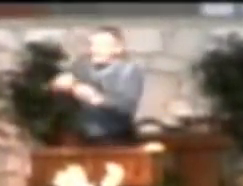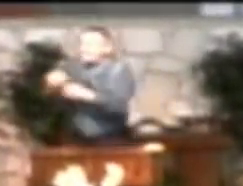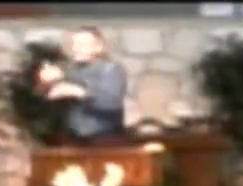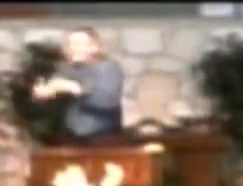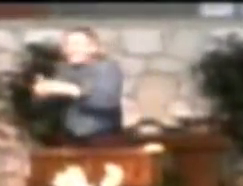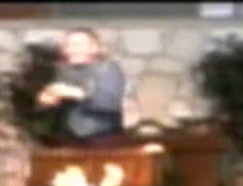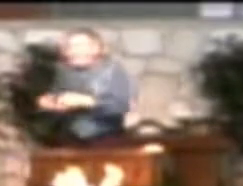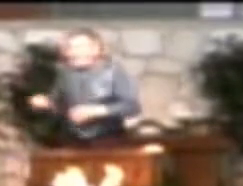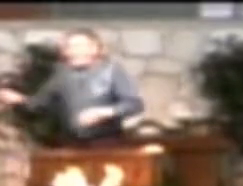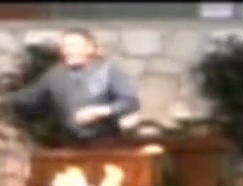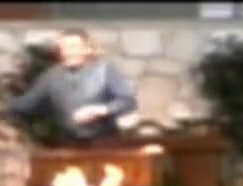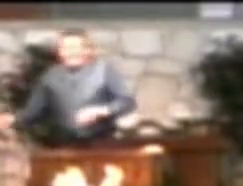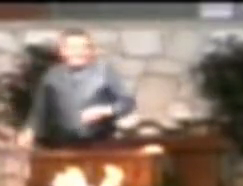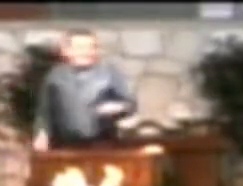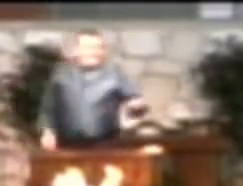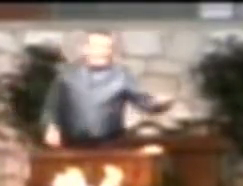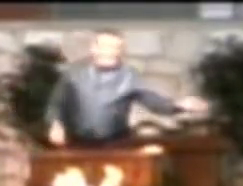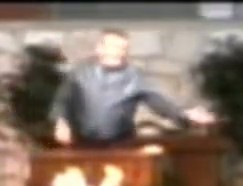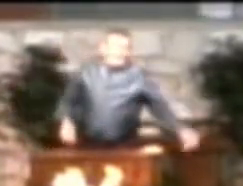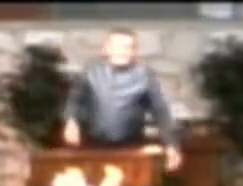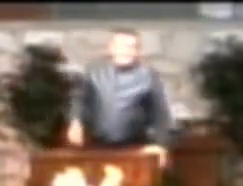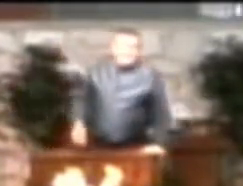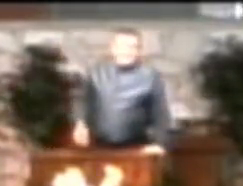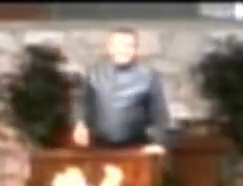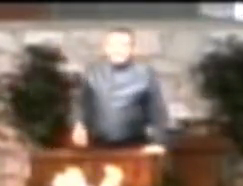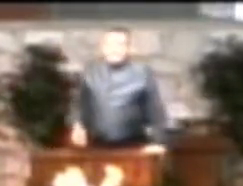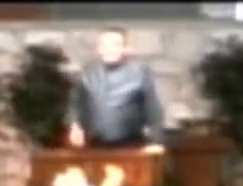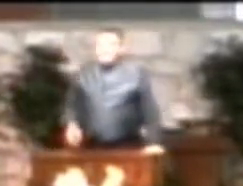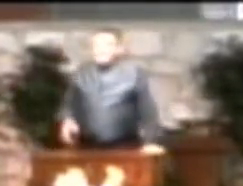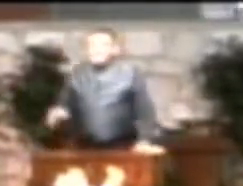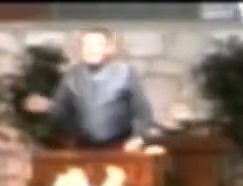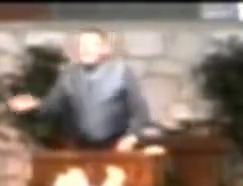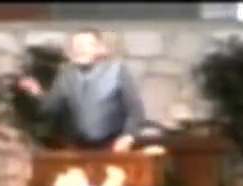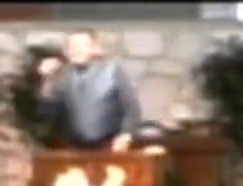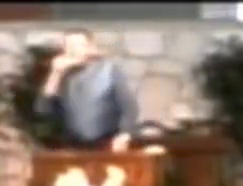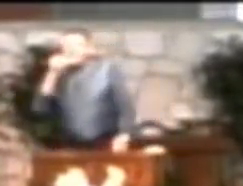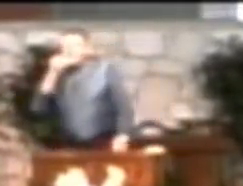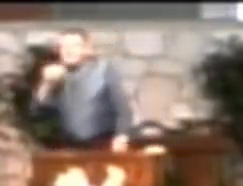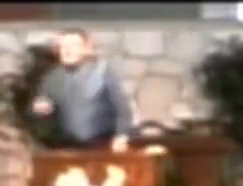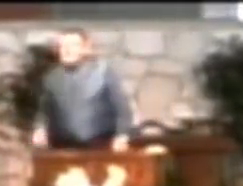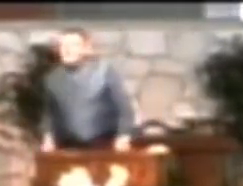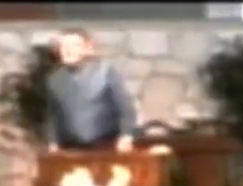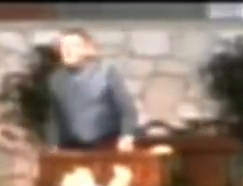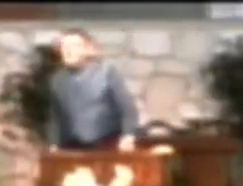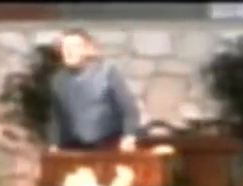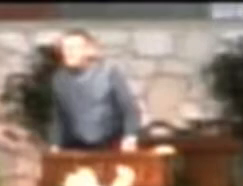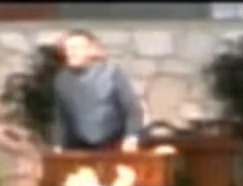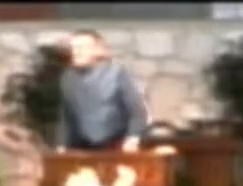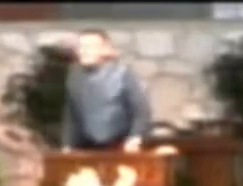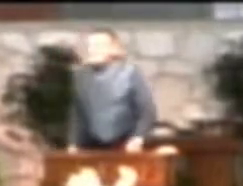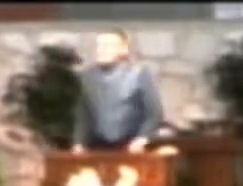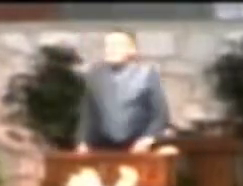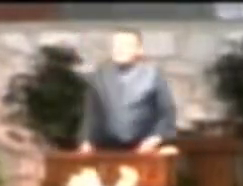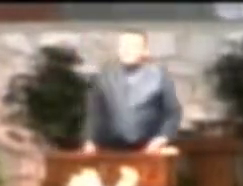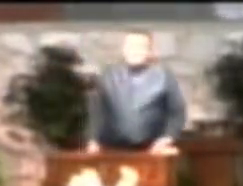And he broke the bread and he gave it, and he gave it. And they took eat.